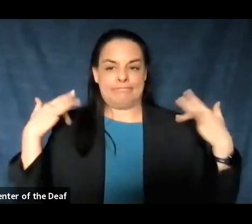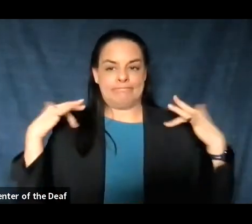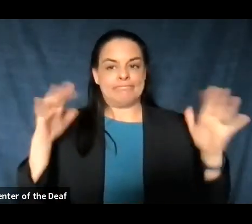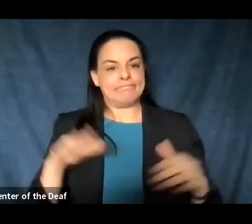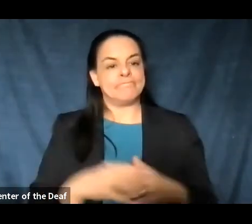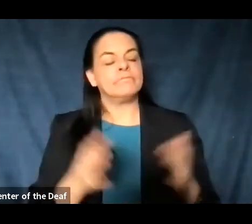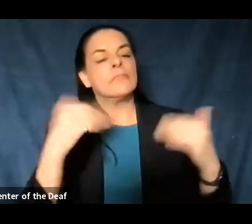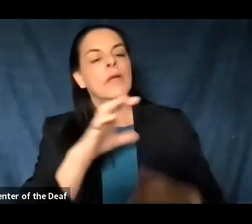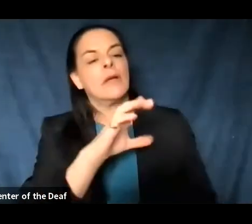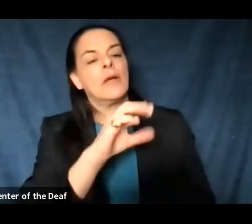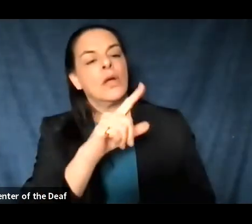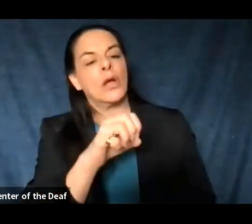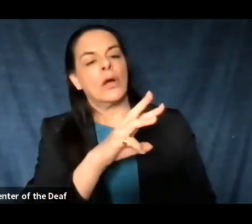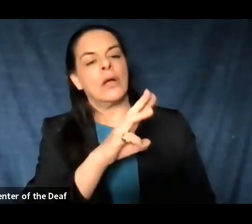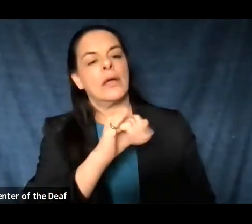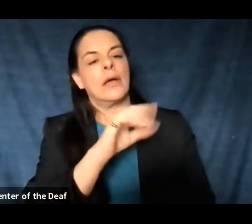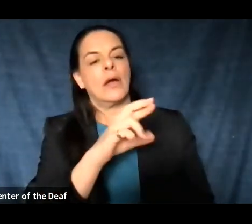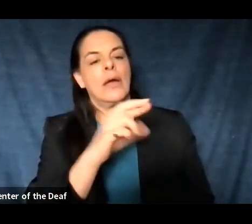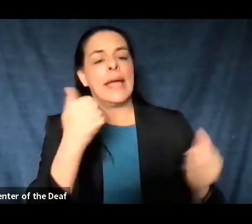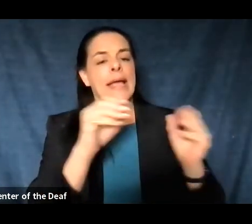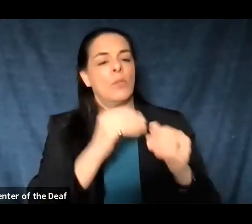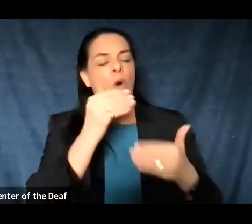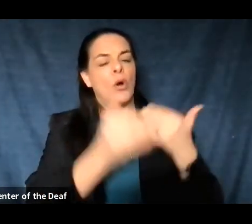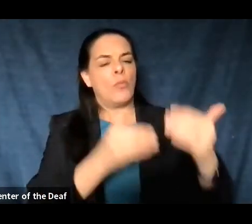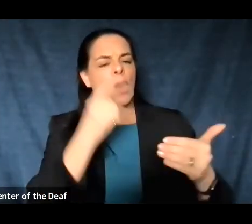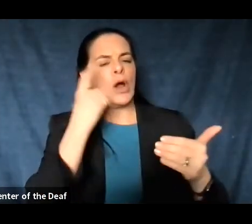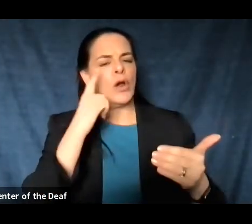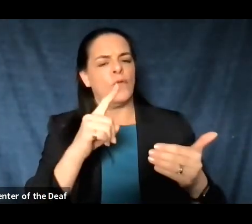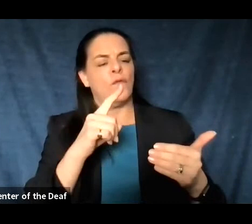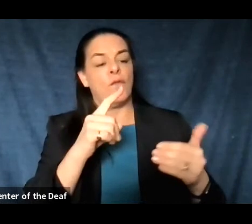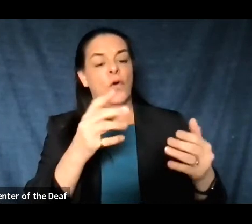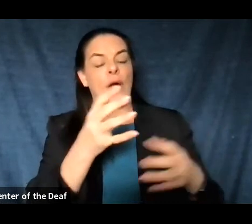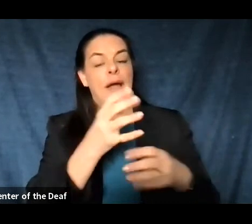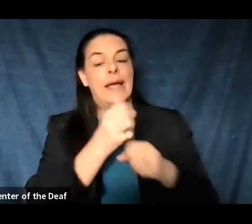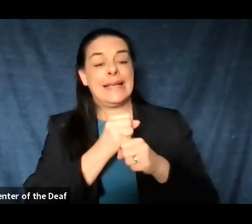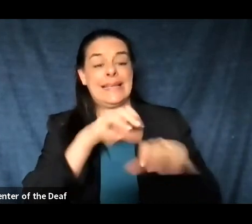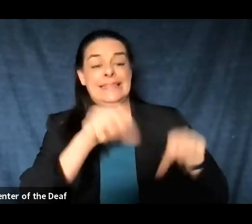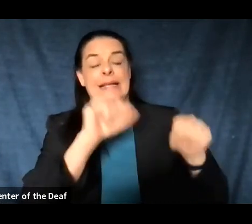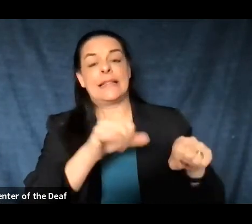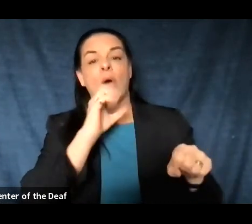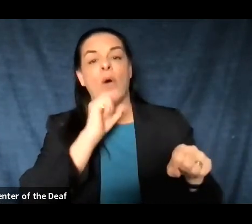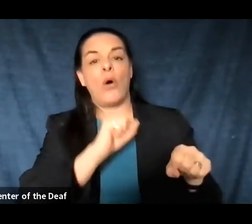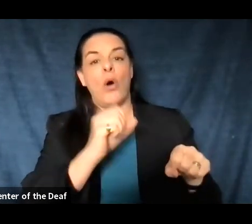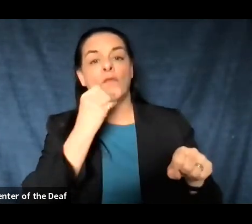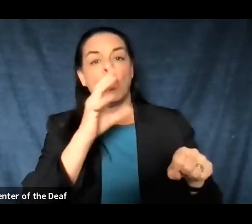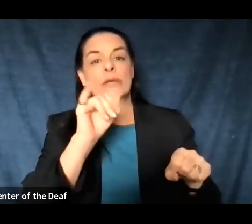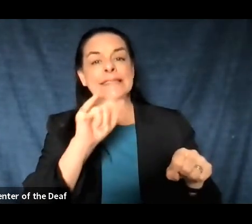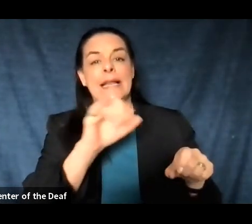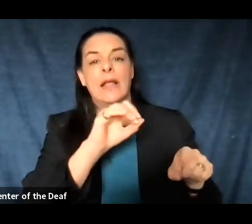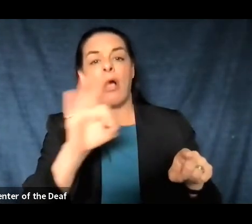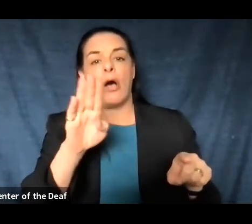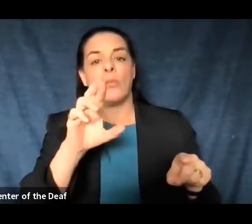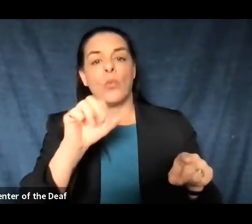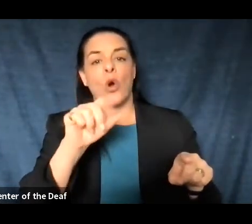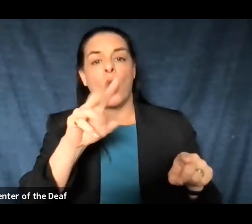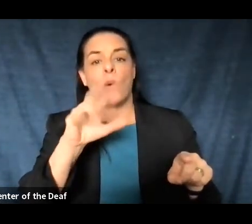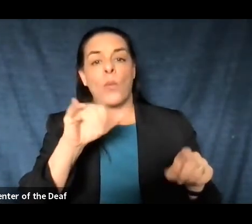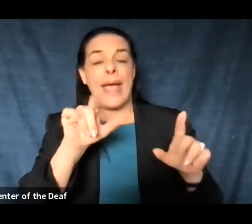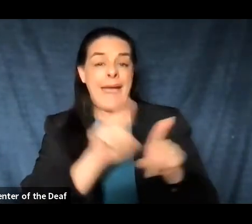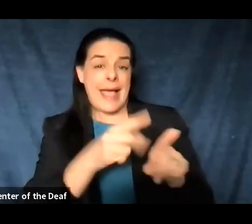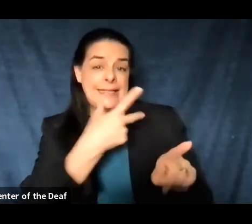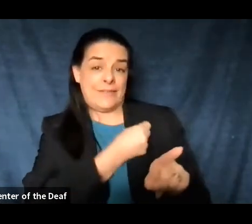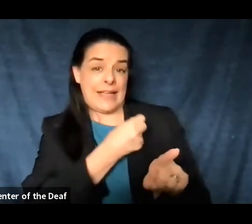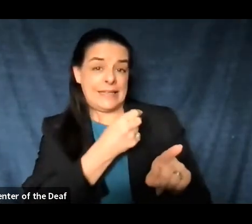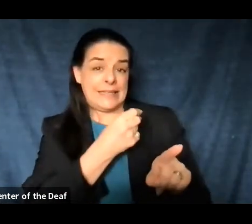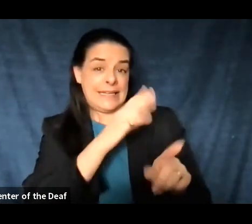From Cole with WBIR, any more progress towards securing the old Food City off Broadway as a vaccine center? Well, the contract